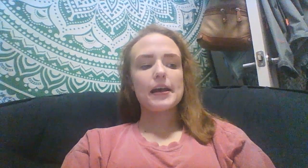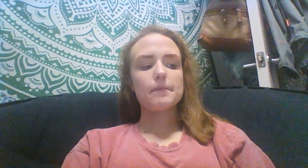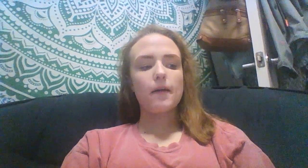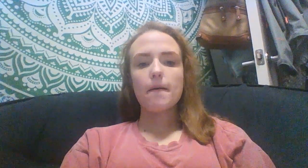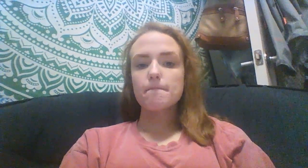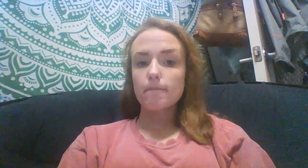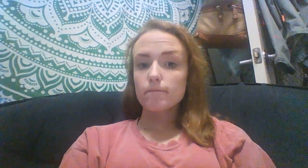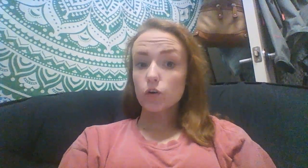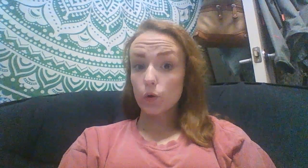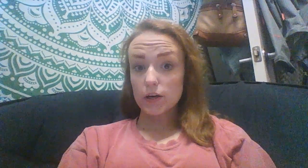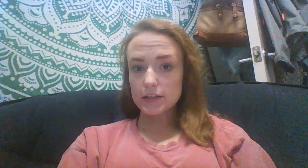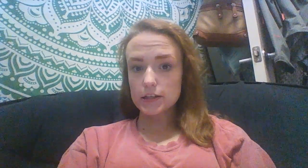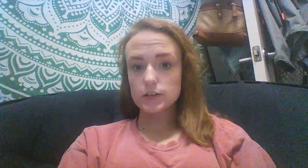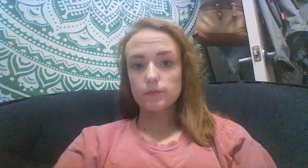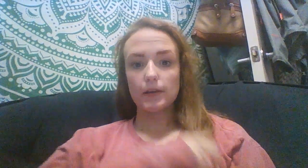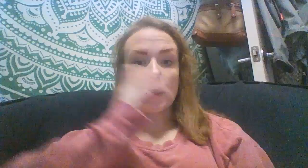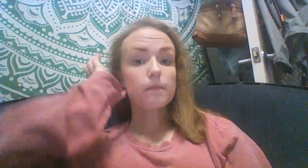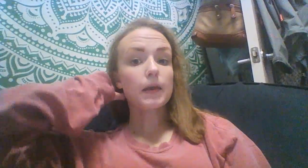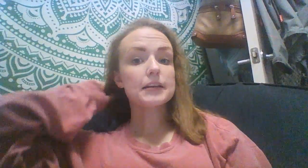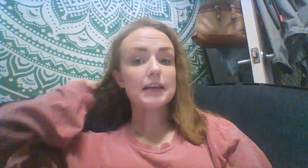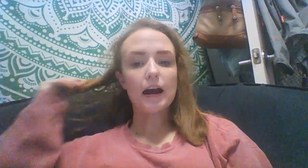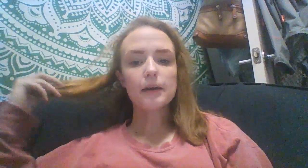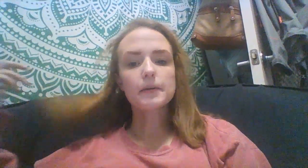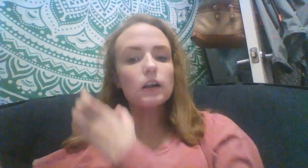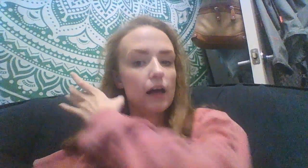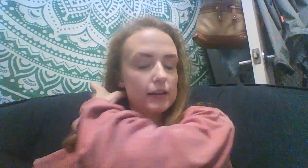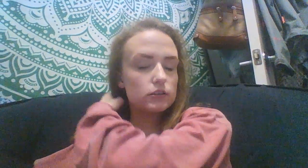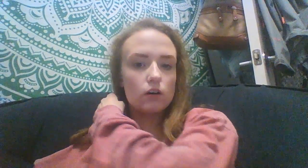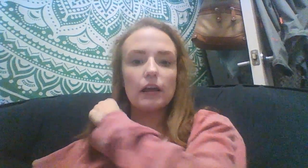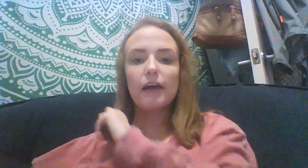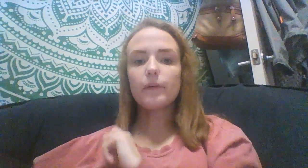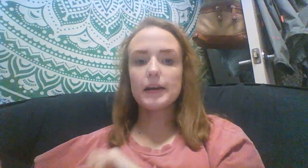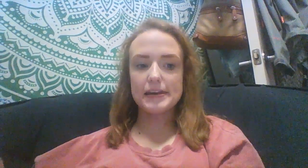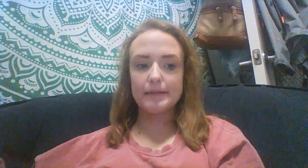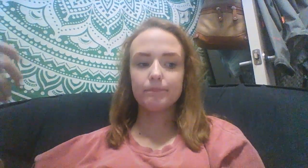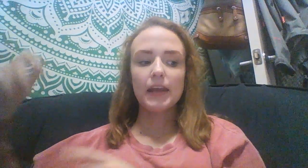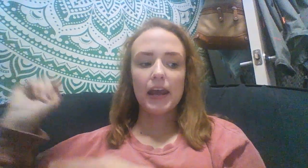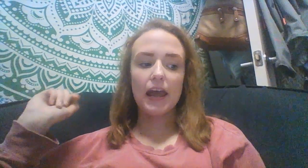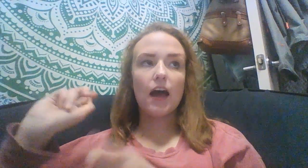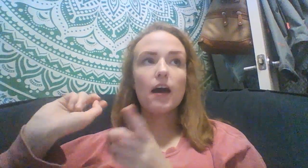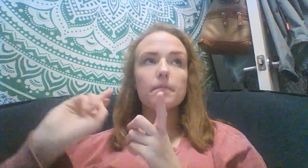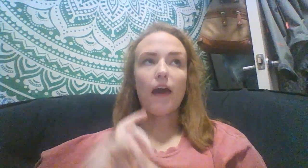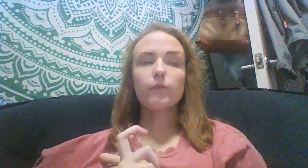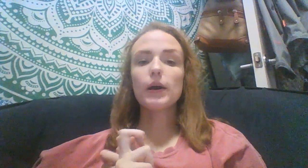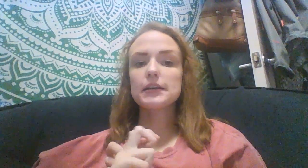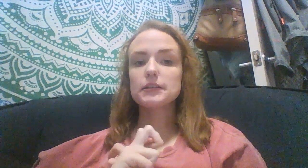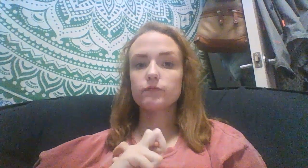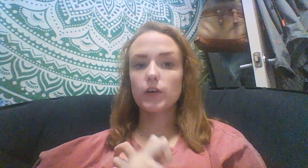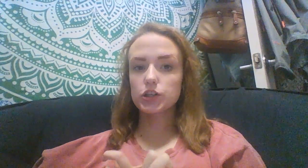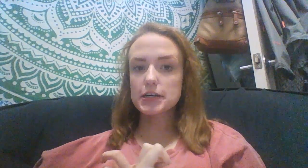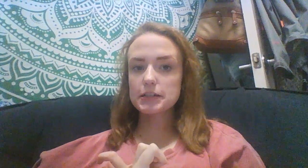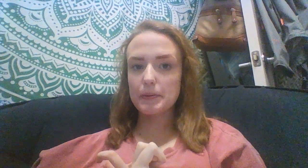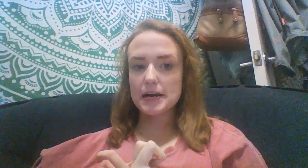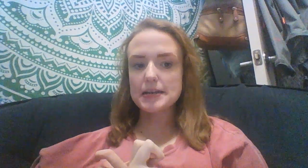am recording this YouTube video because I am in a class called FYE. FYE is first year